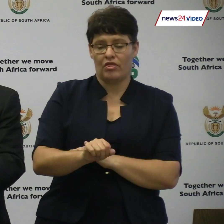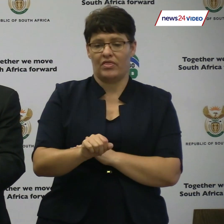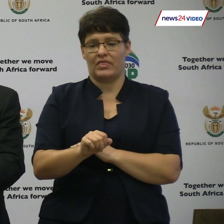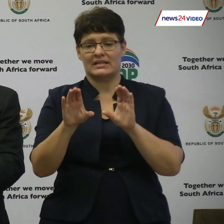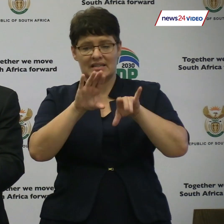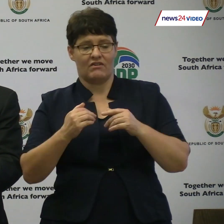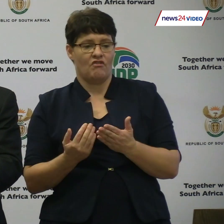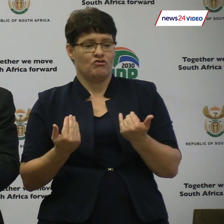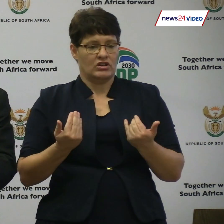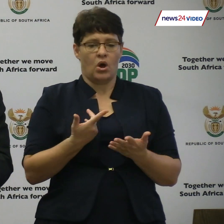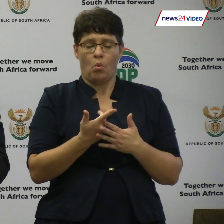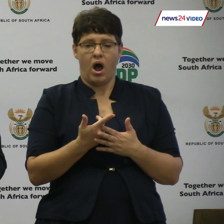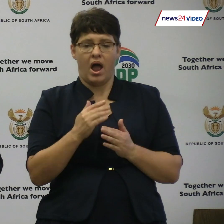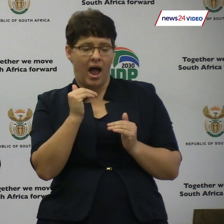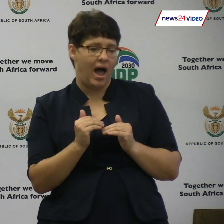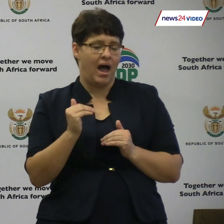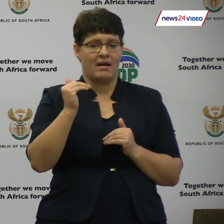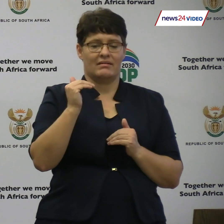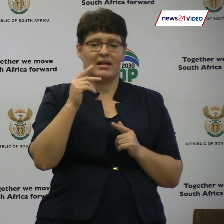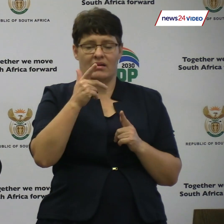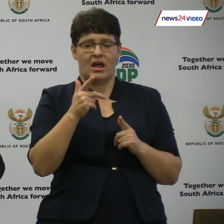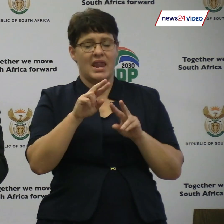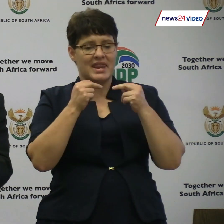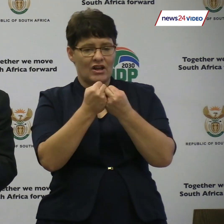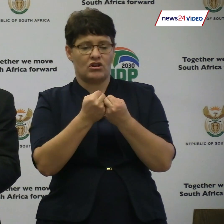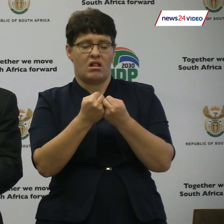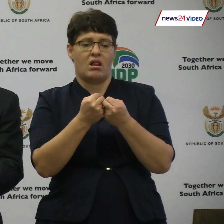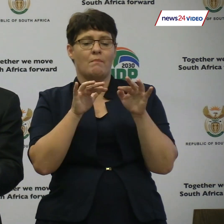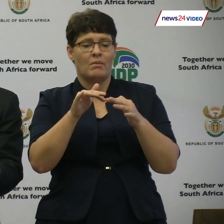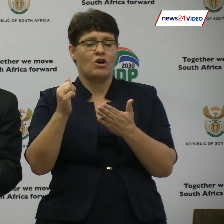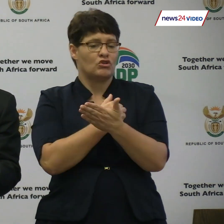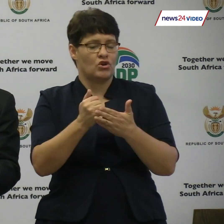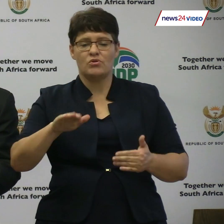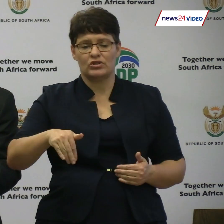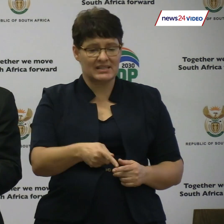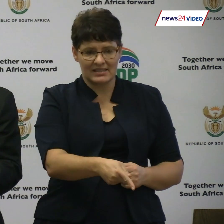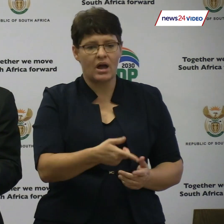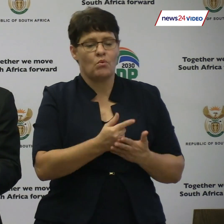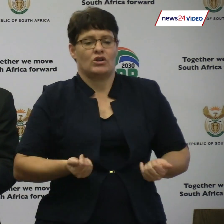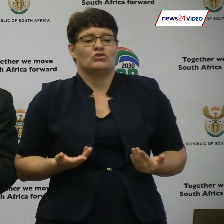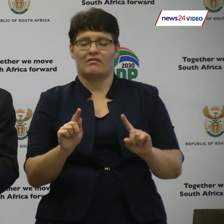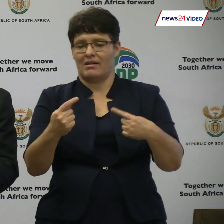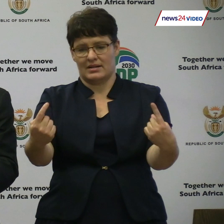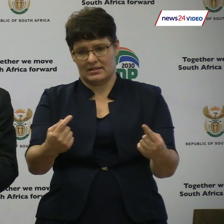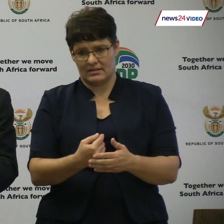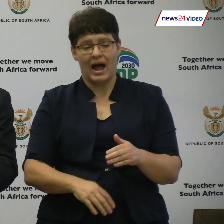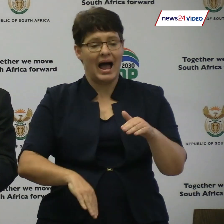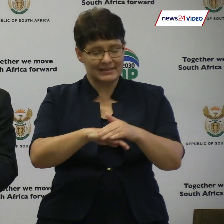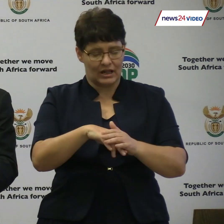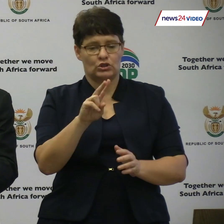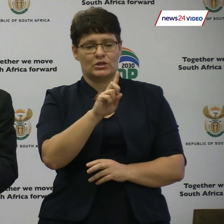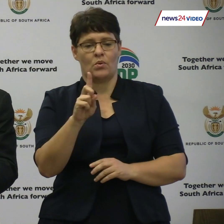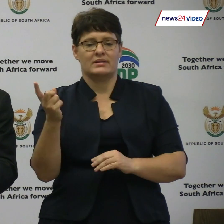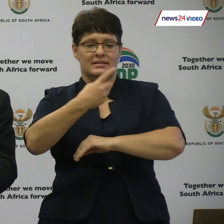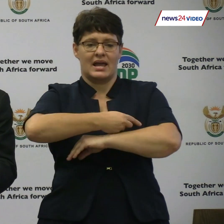afresh, because they are not on HANIS, they are not on the National Population Register, we won't be able to serve them until the